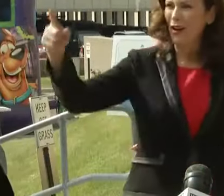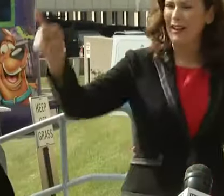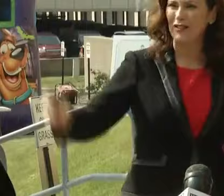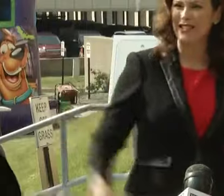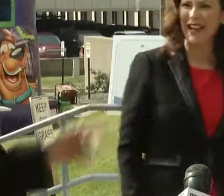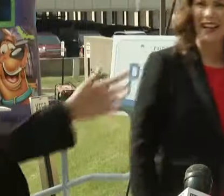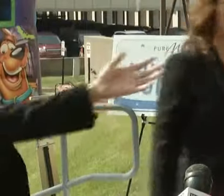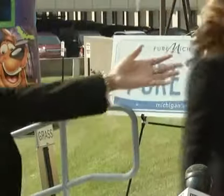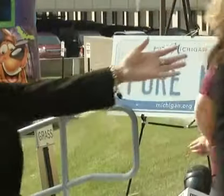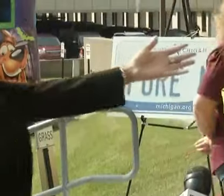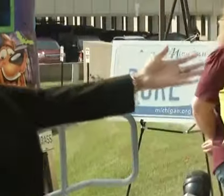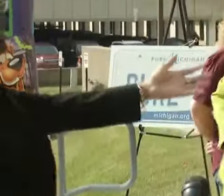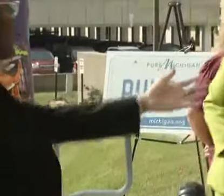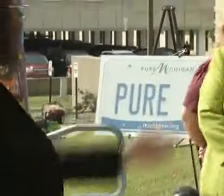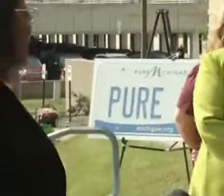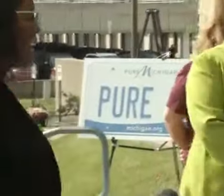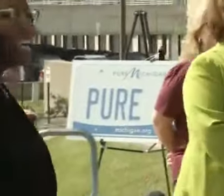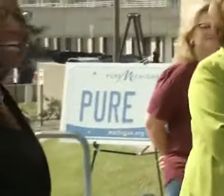Can I go walk in the head?